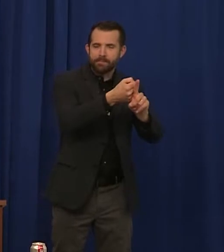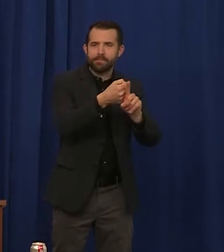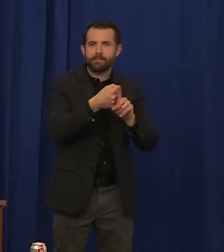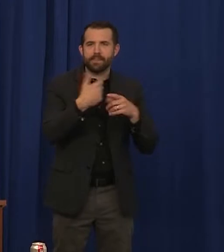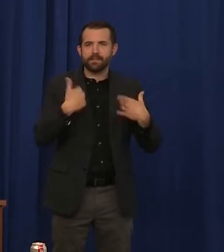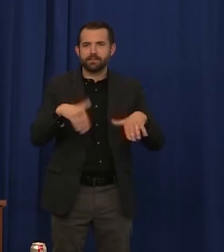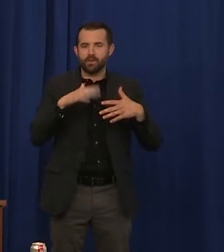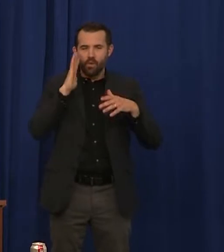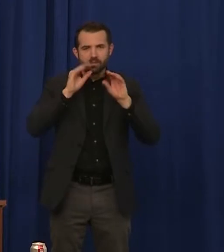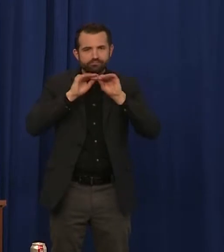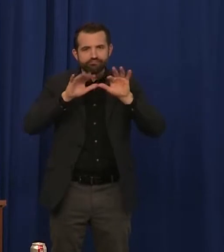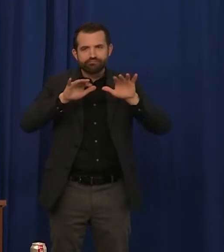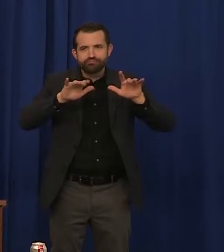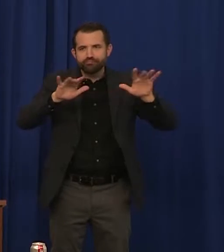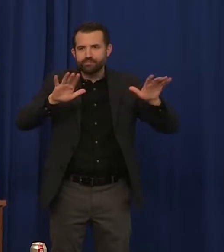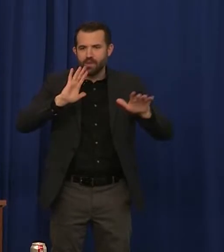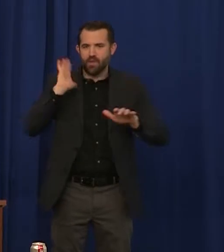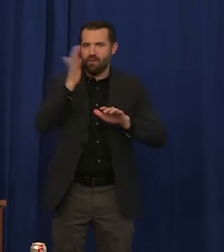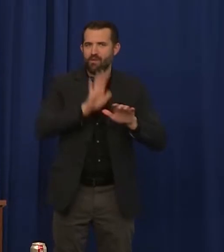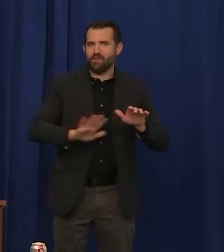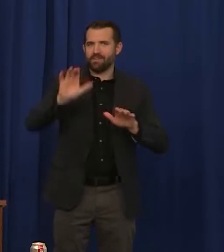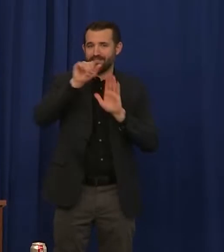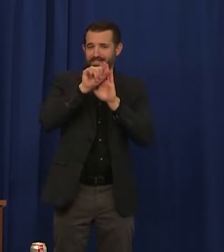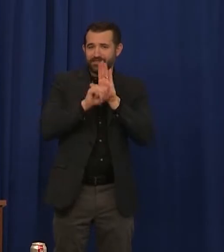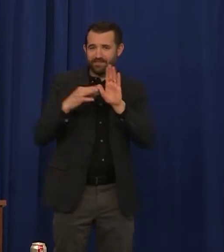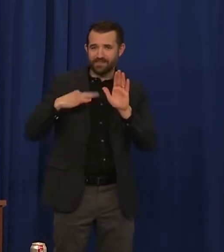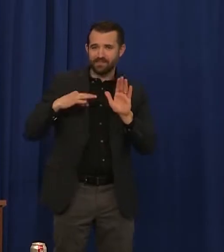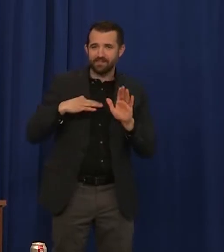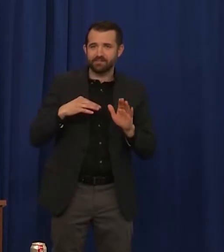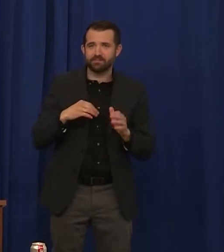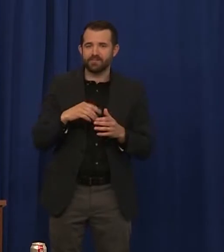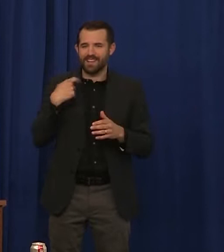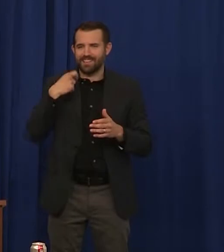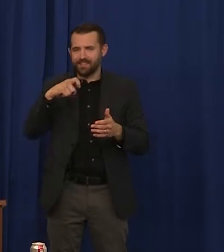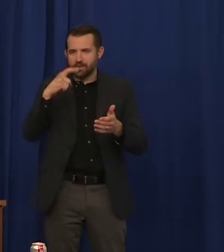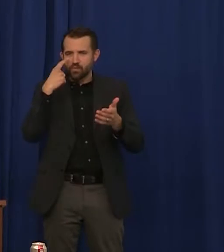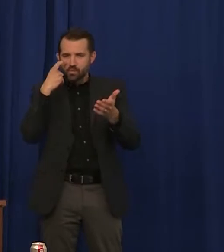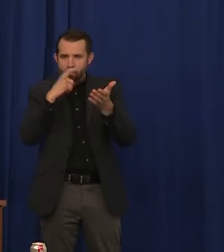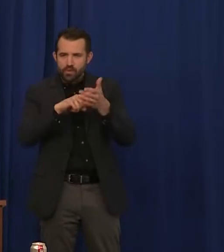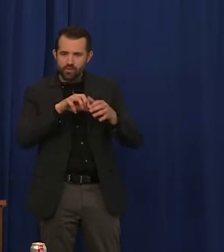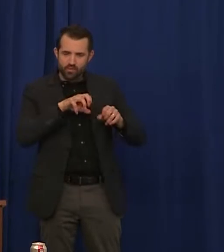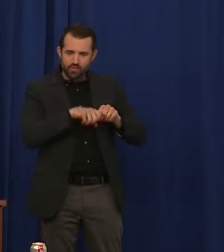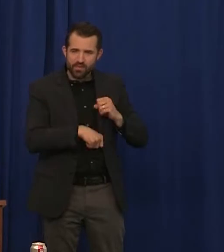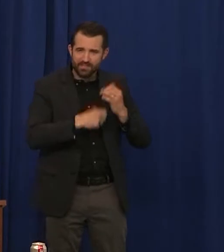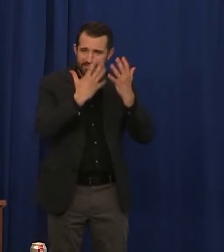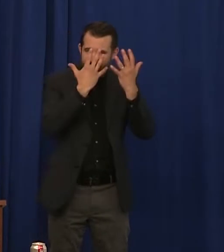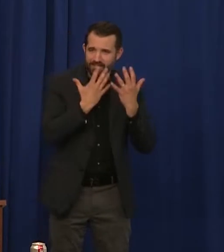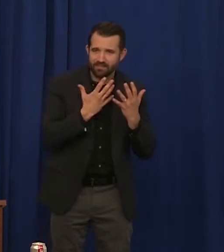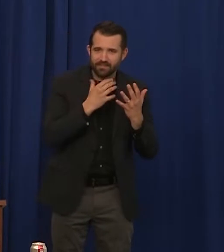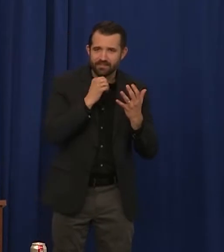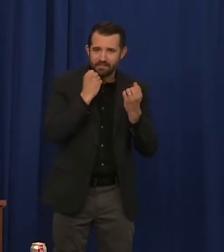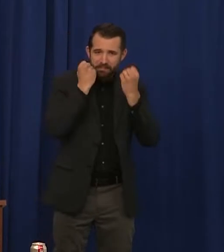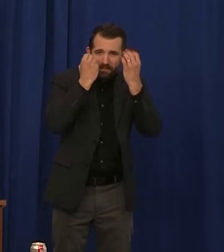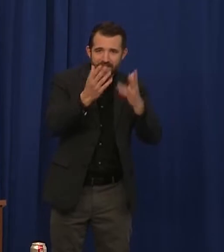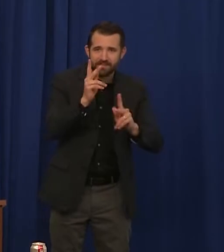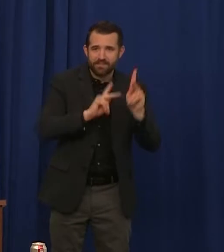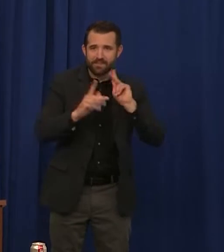us, acknowledge the grief that's felt in many different ways by many different groups of people across the